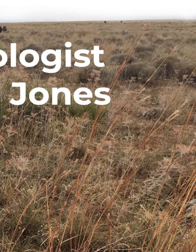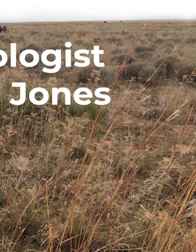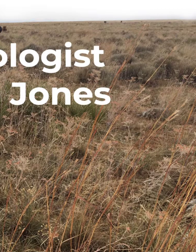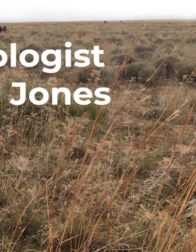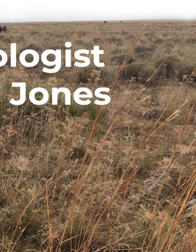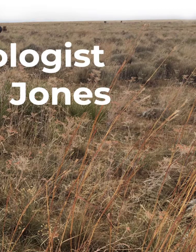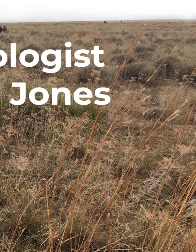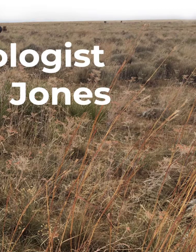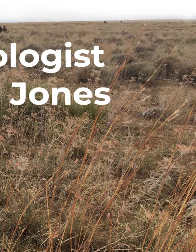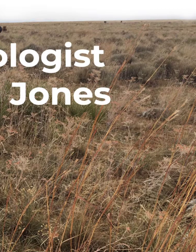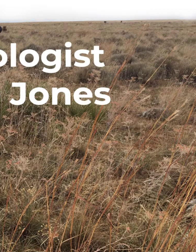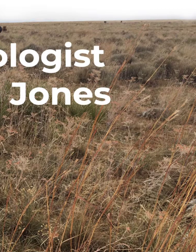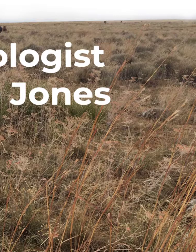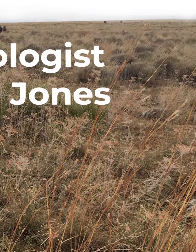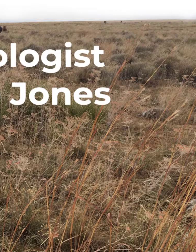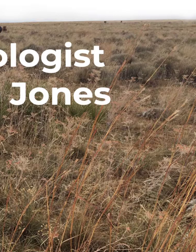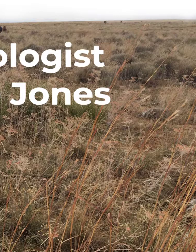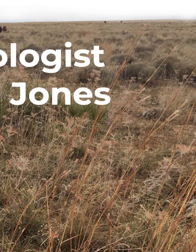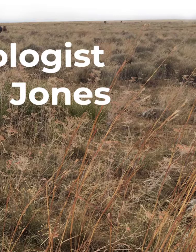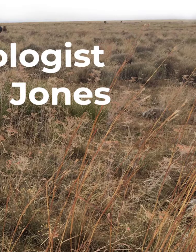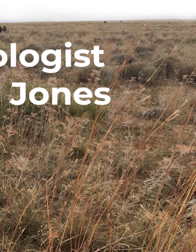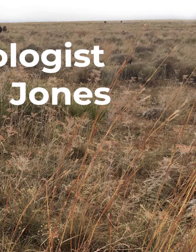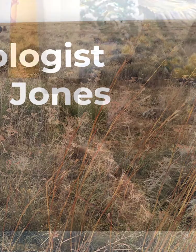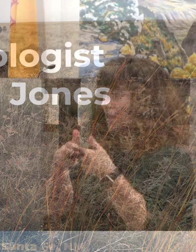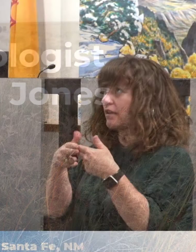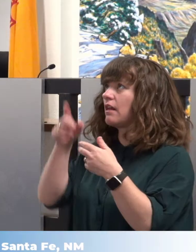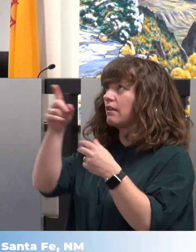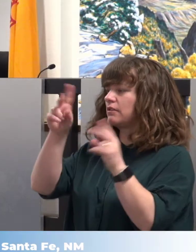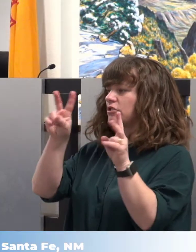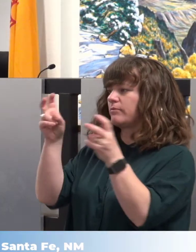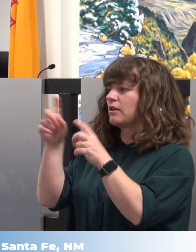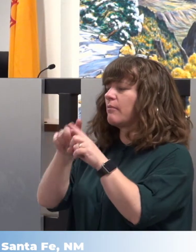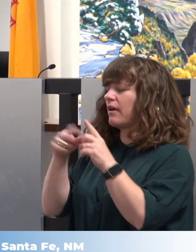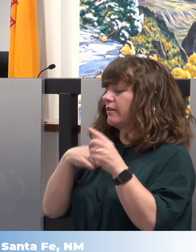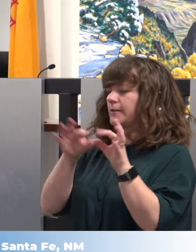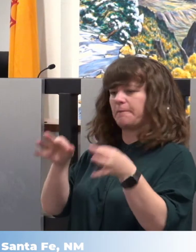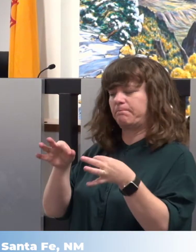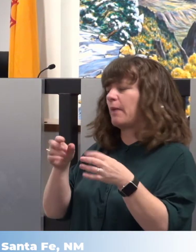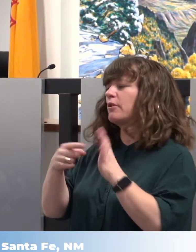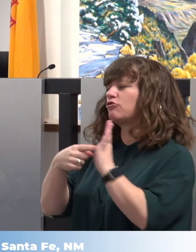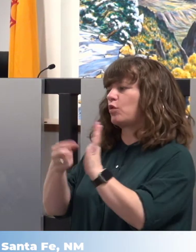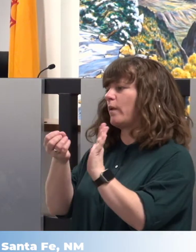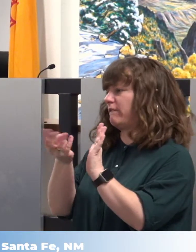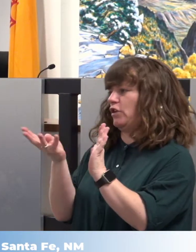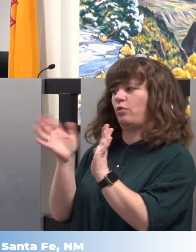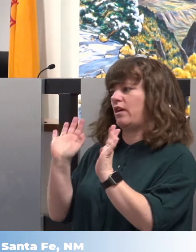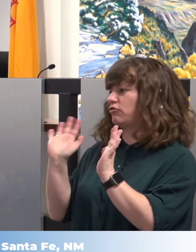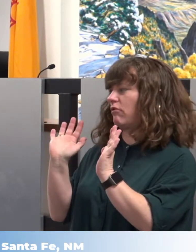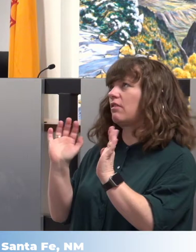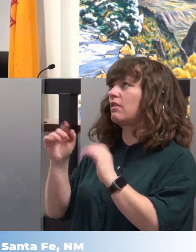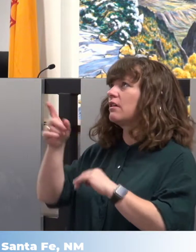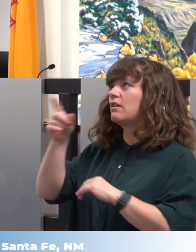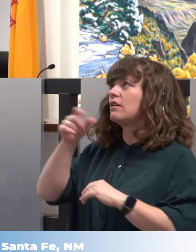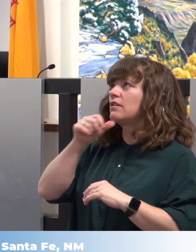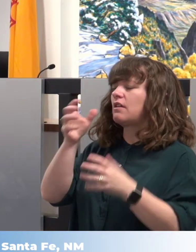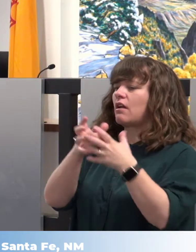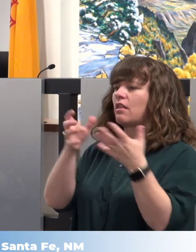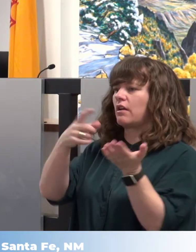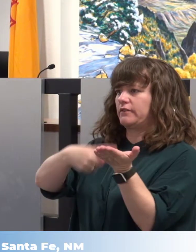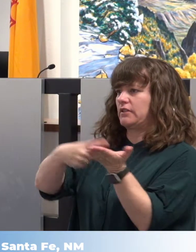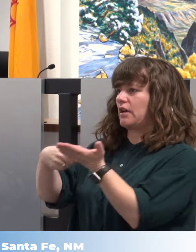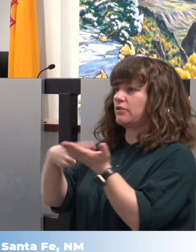I did have a lot of slides on this subject and I've decided that I'm only going to show a few of them because I think it's important there hasn't really been much discussion,